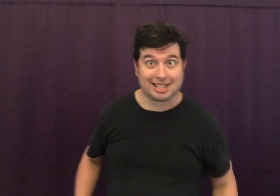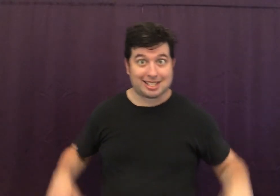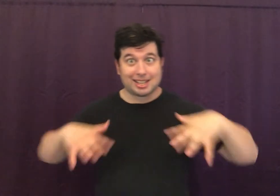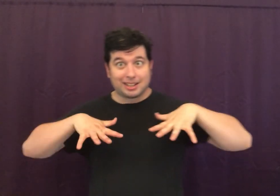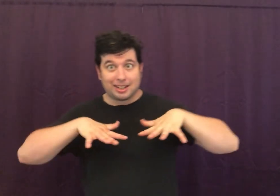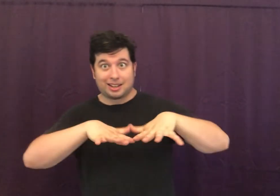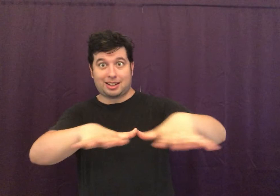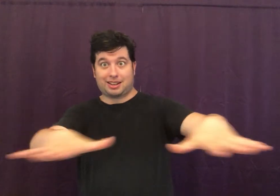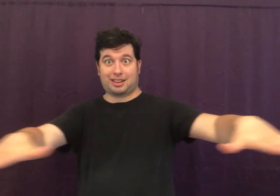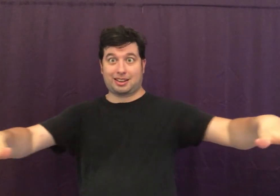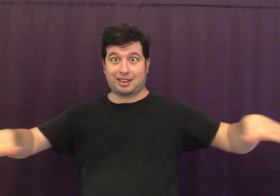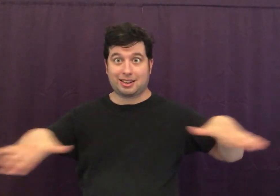Land.